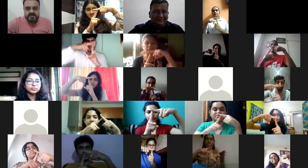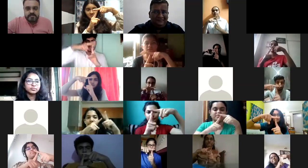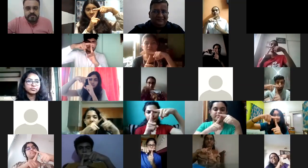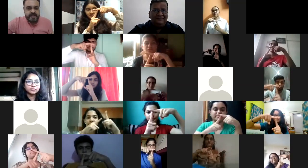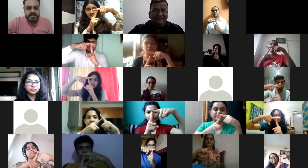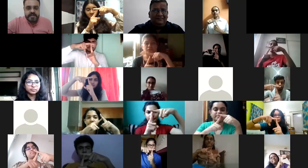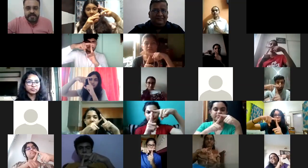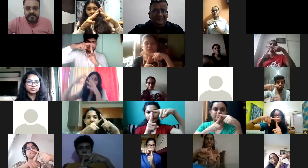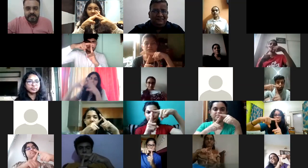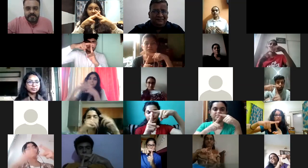Wednesday.